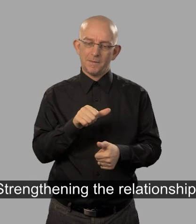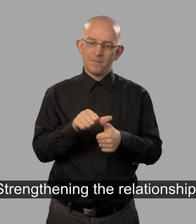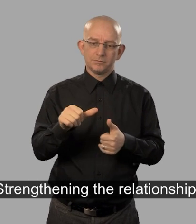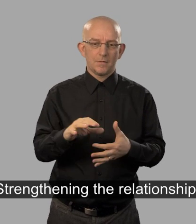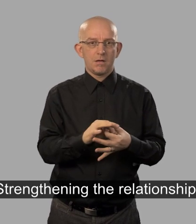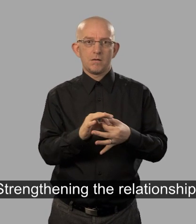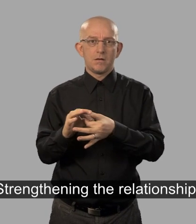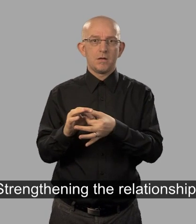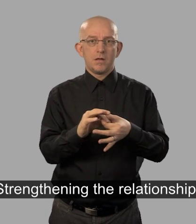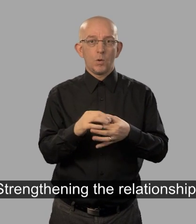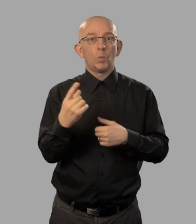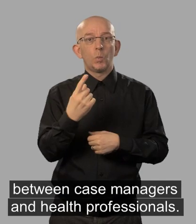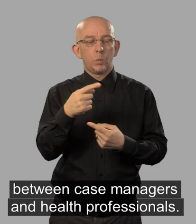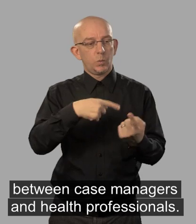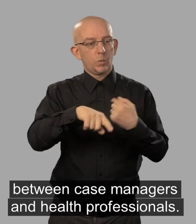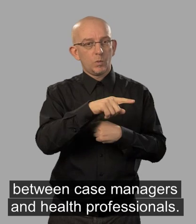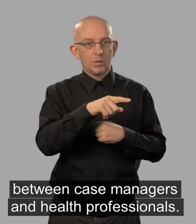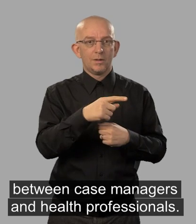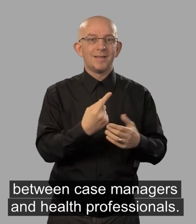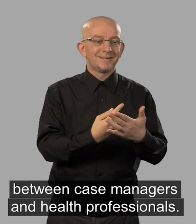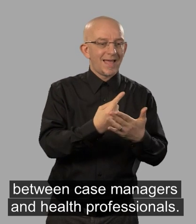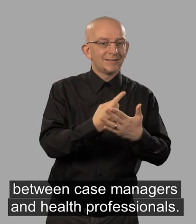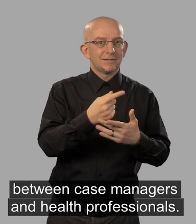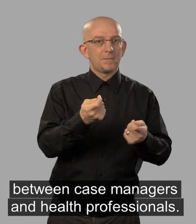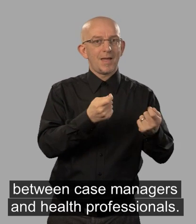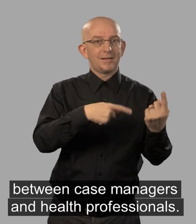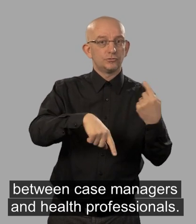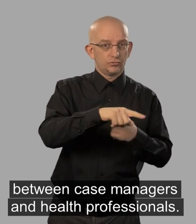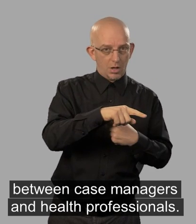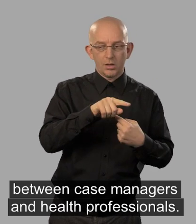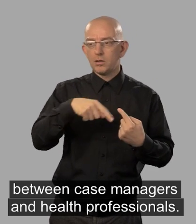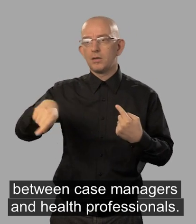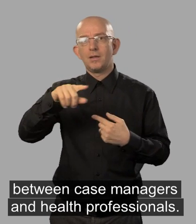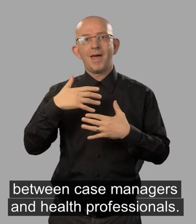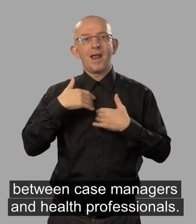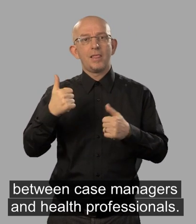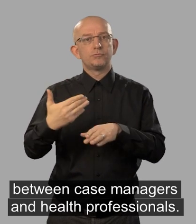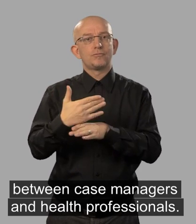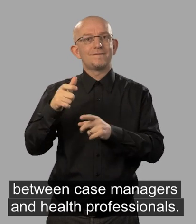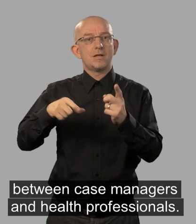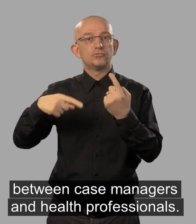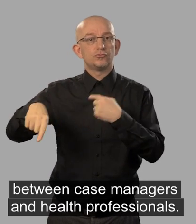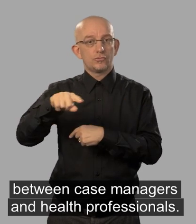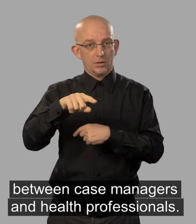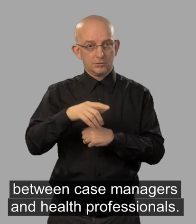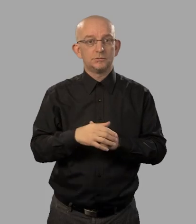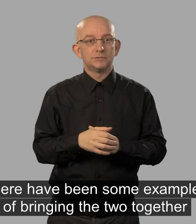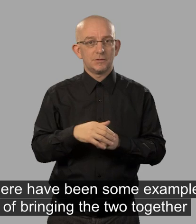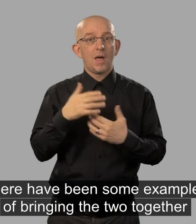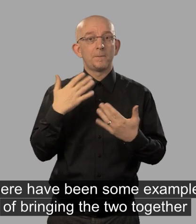Strengthening the relationship between case managers and health professionals. There have been some examples of bringing